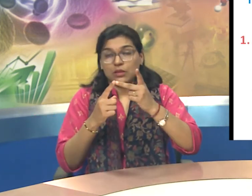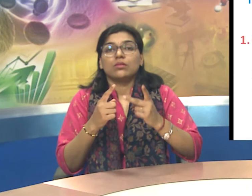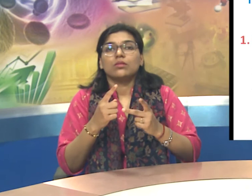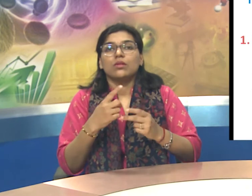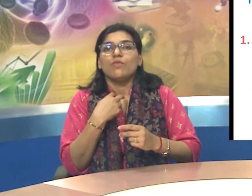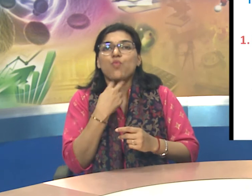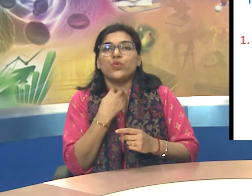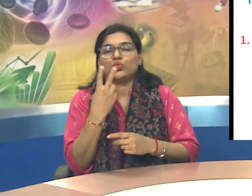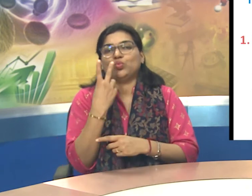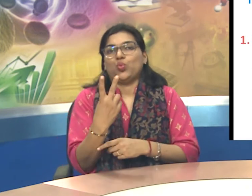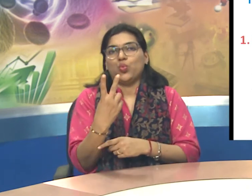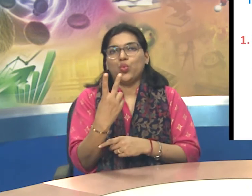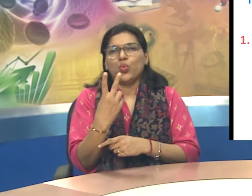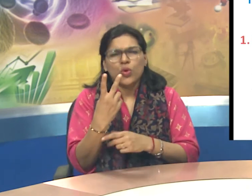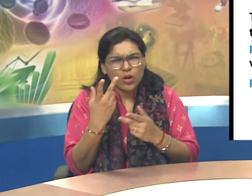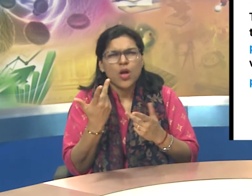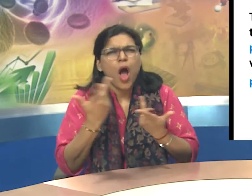video and two-way audio.